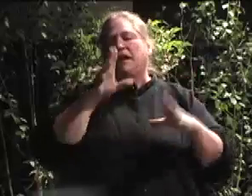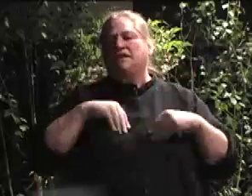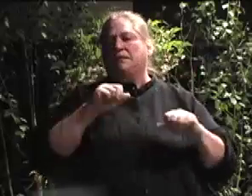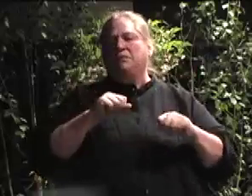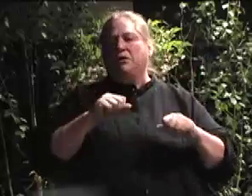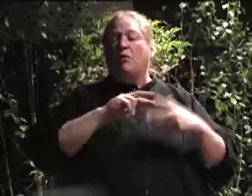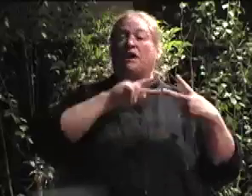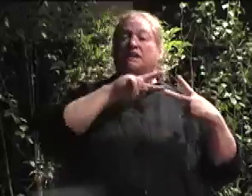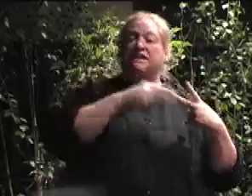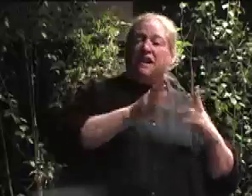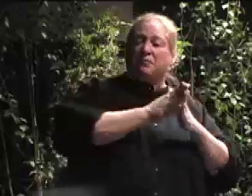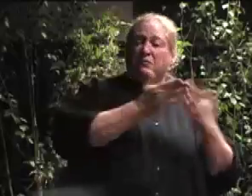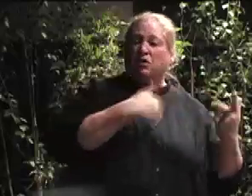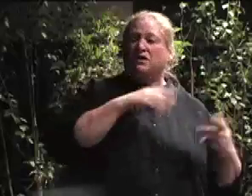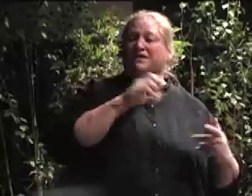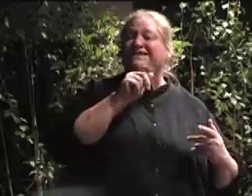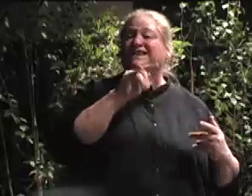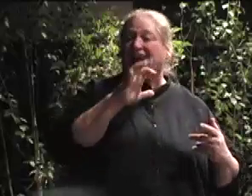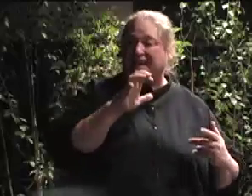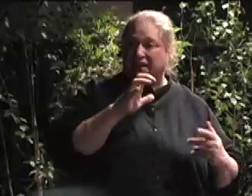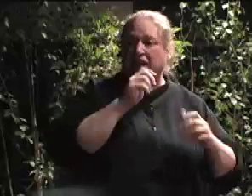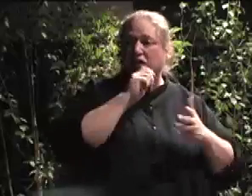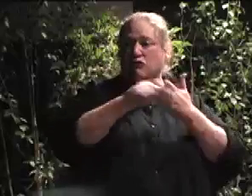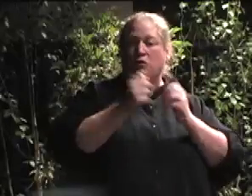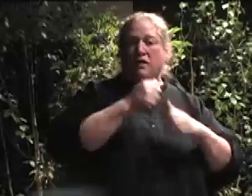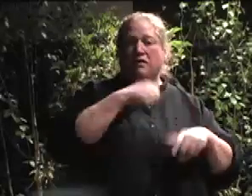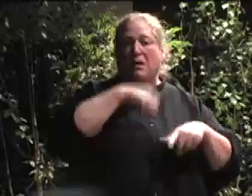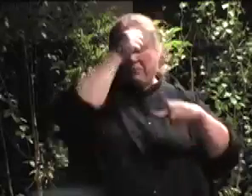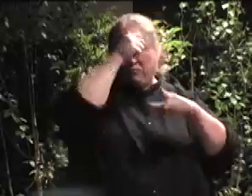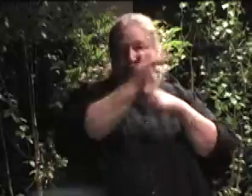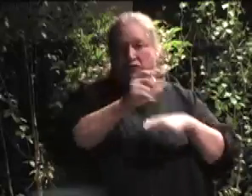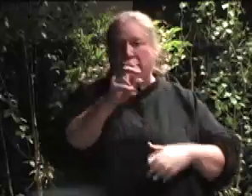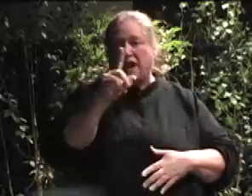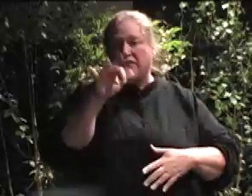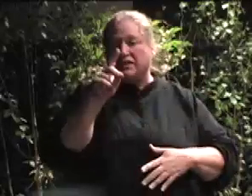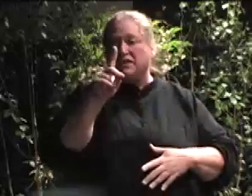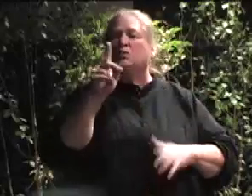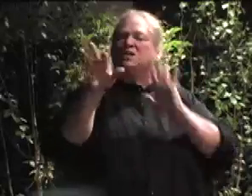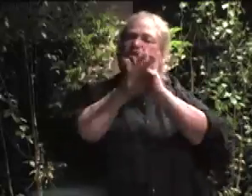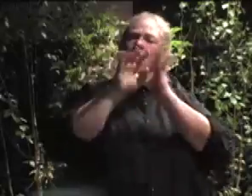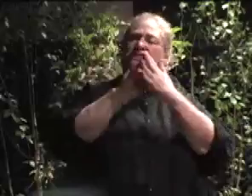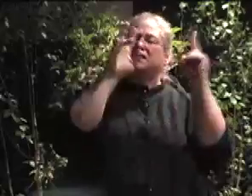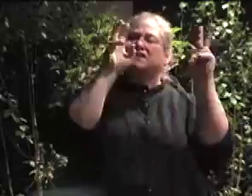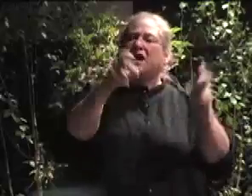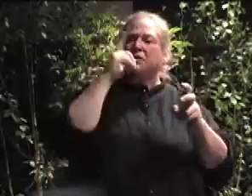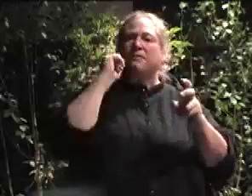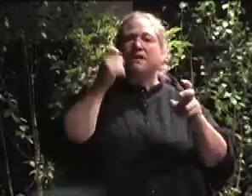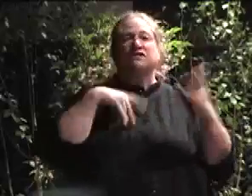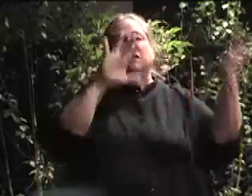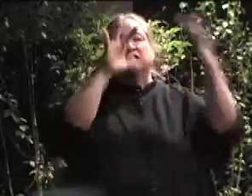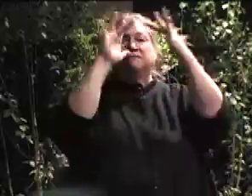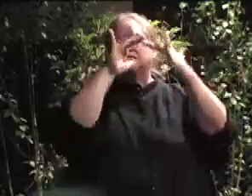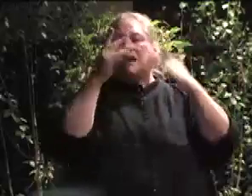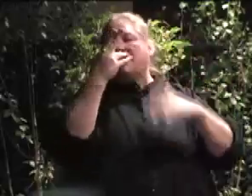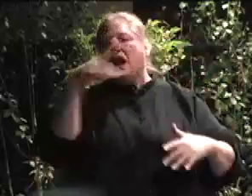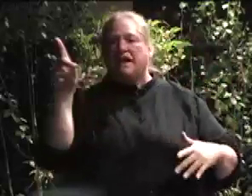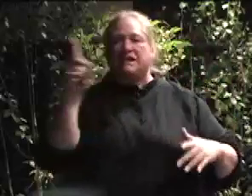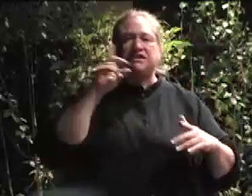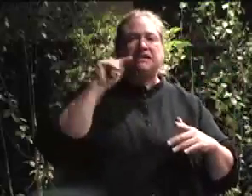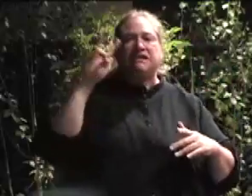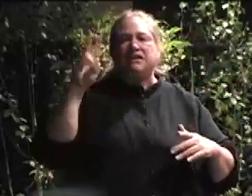Static, that I wrote with my brother David Goodman, we chose that title because in this high-tech digital age with high-definition television and digital